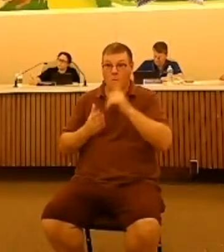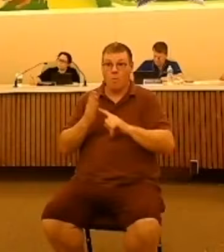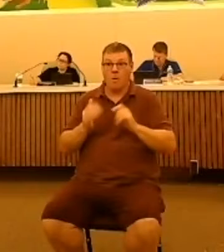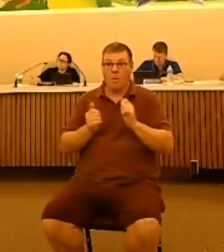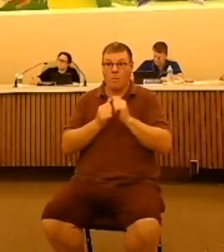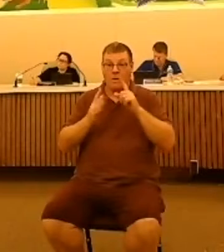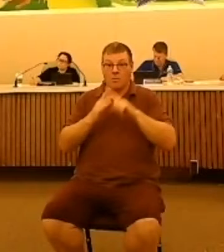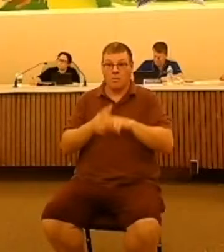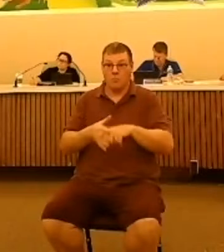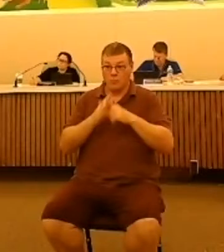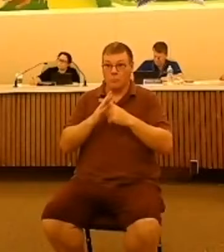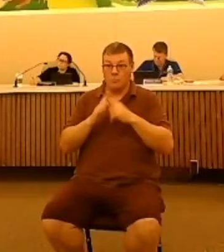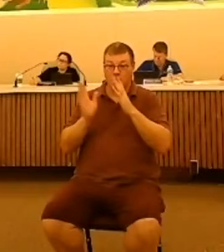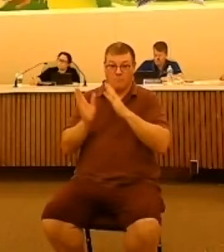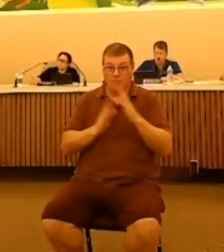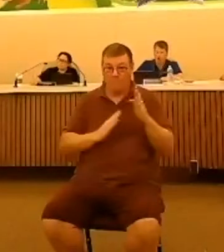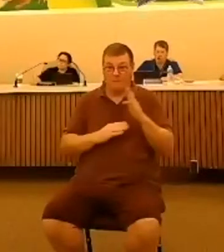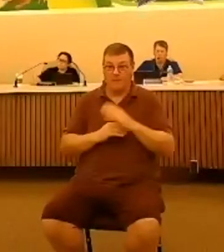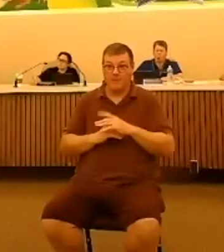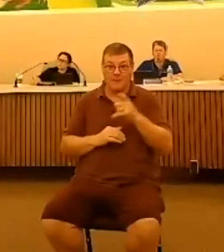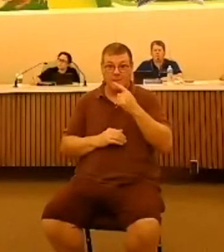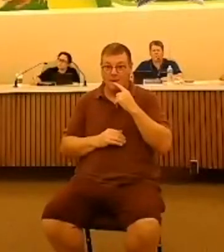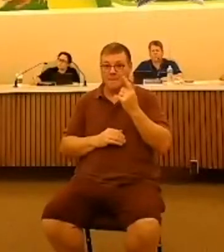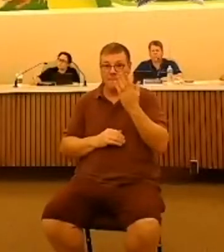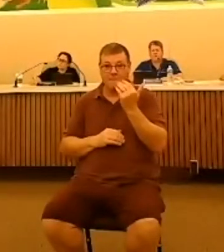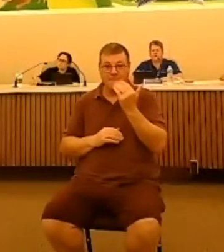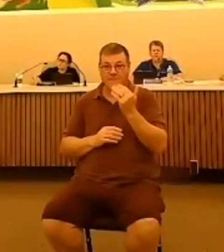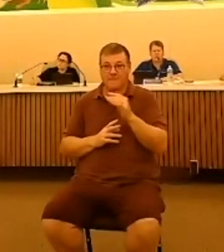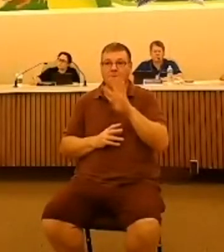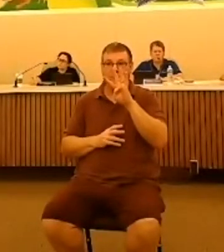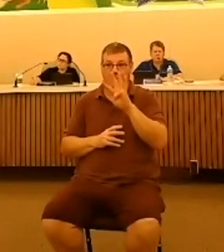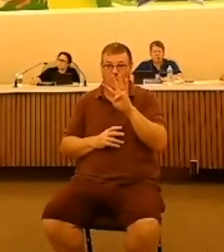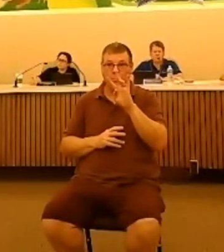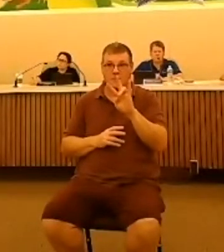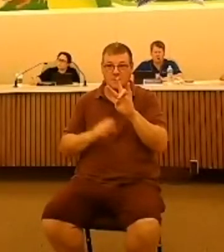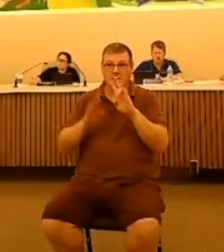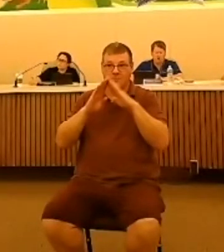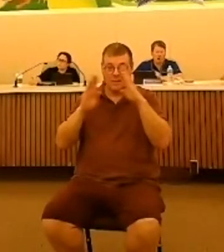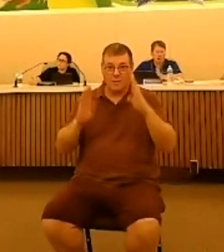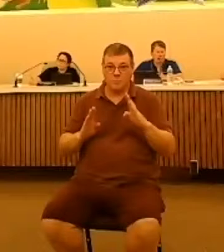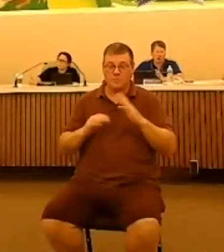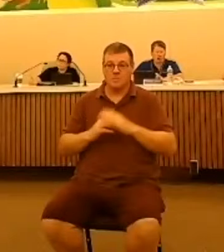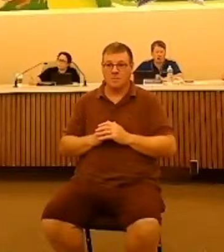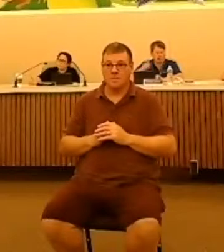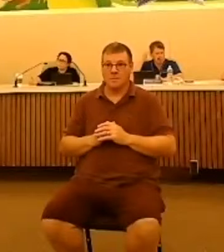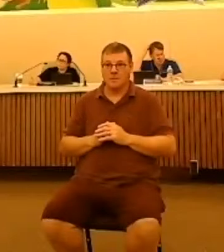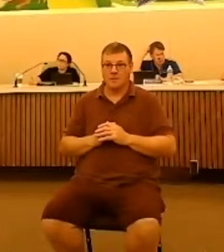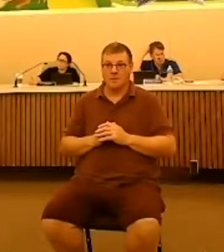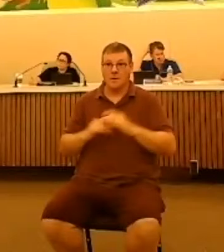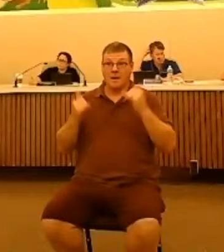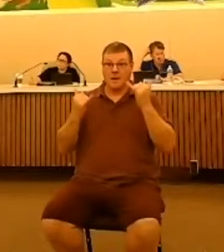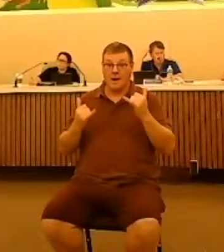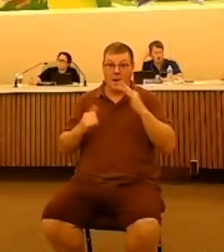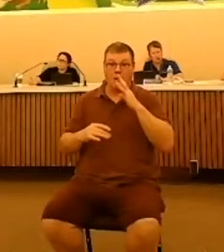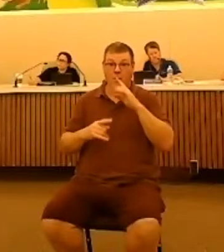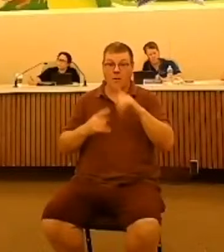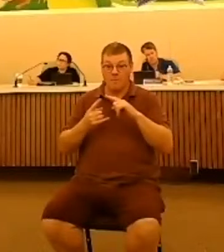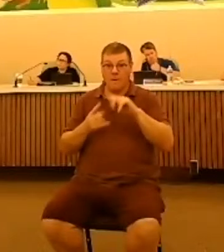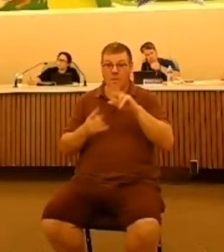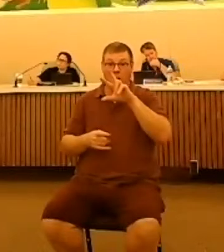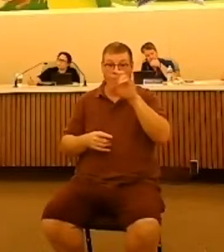the original plan of, what did you say, 50 houses or 40 houses? 47. Yeah, so If I remember now correctly. talking about a